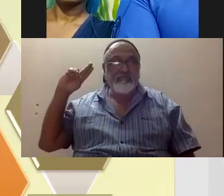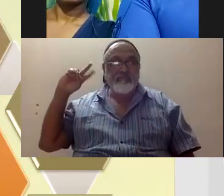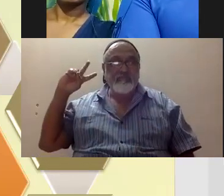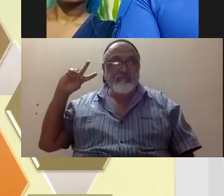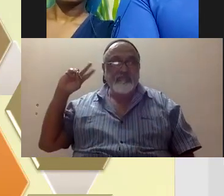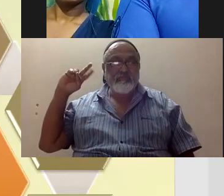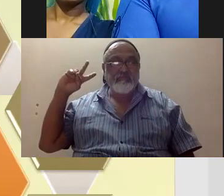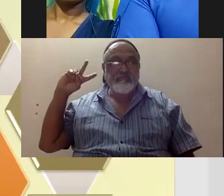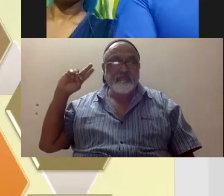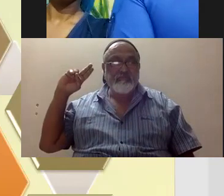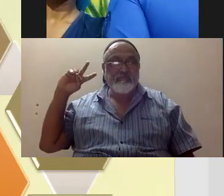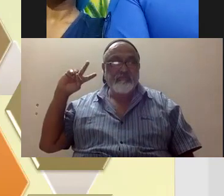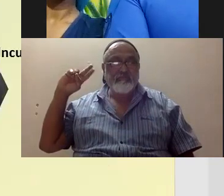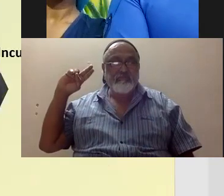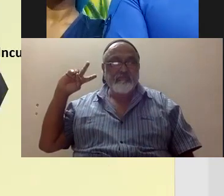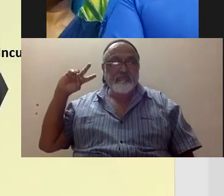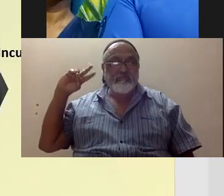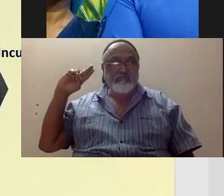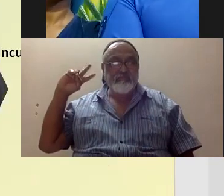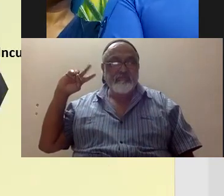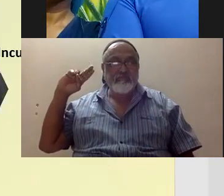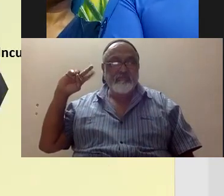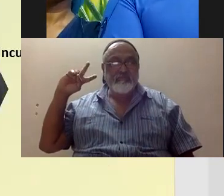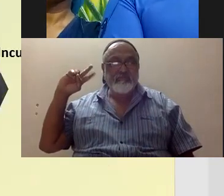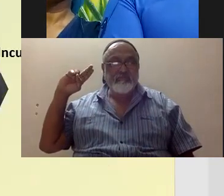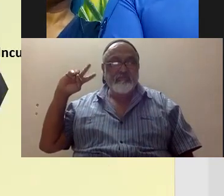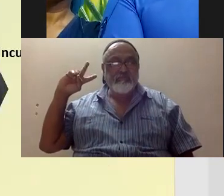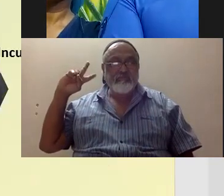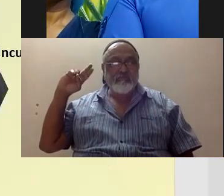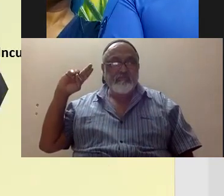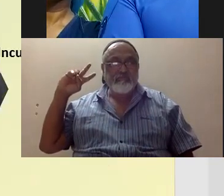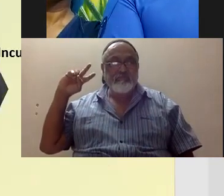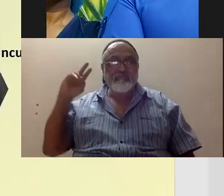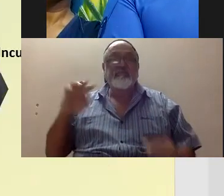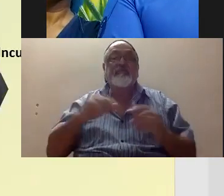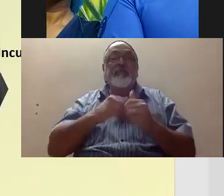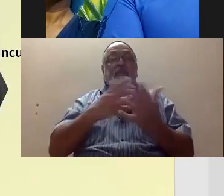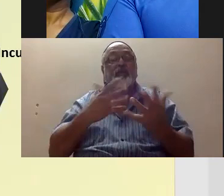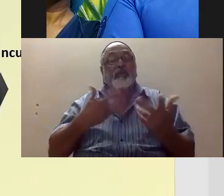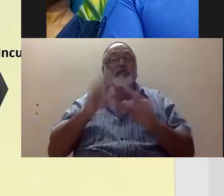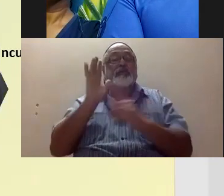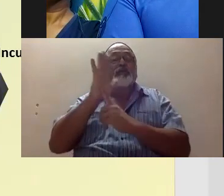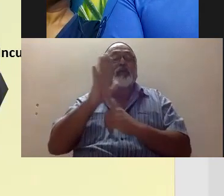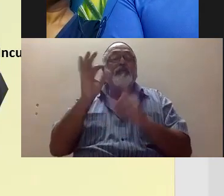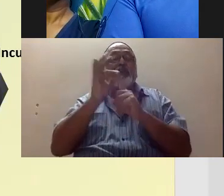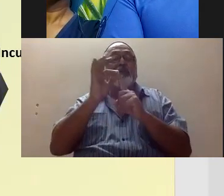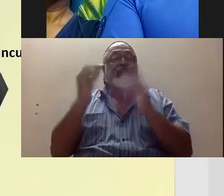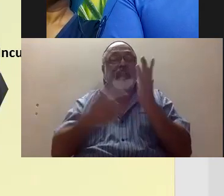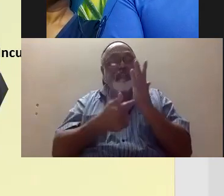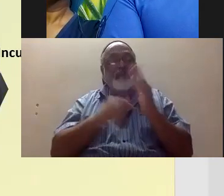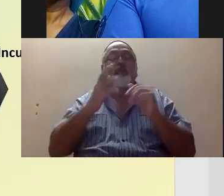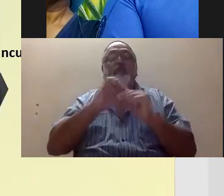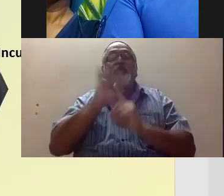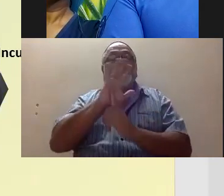completing this small PowerPoint. So these, and we all are entrepreneurs. We take them out, whatever happens in the